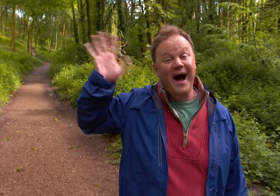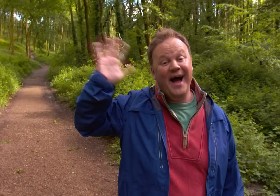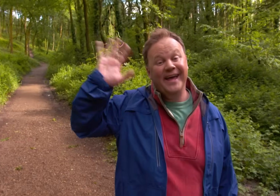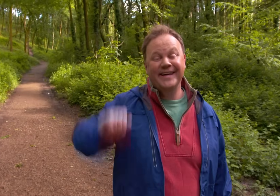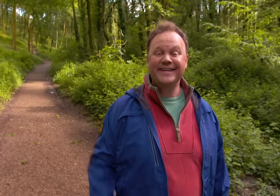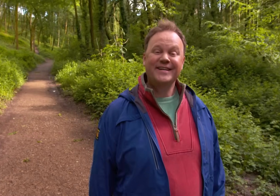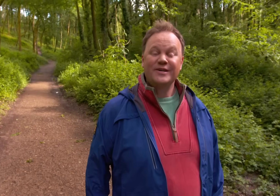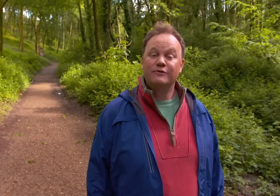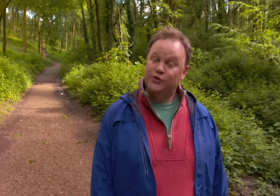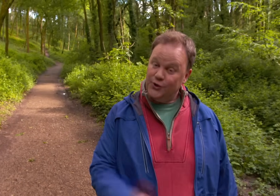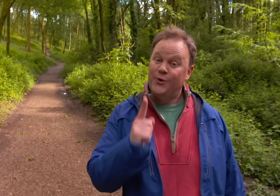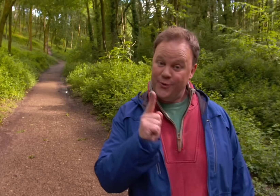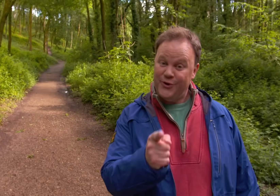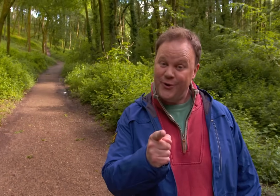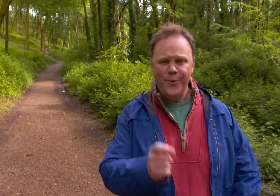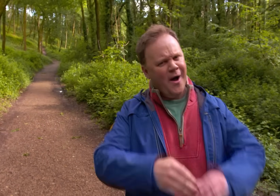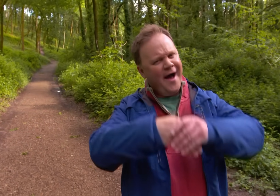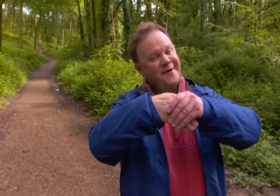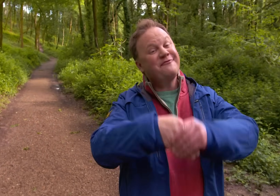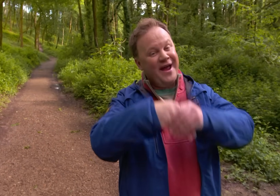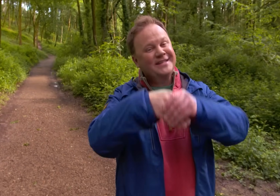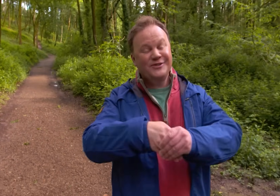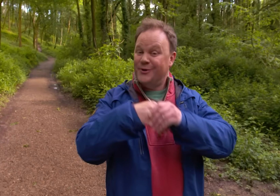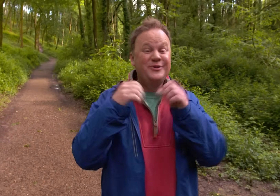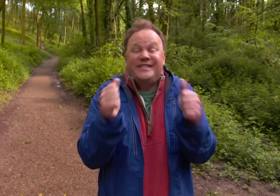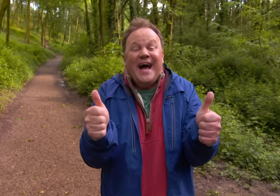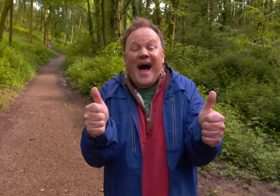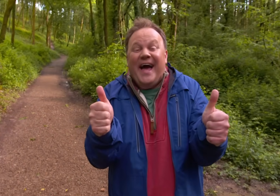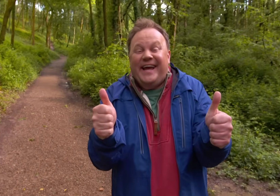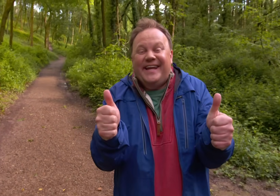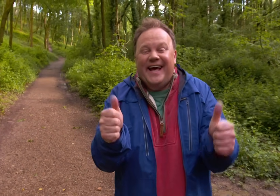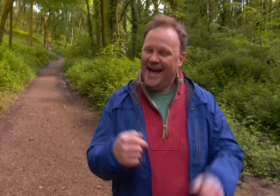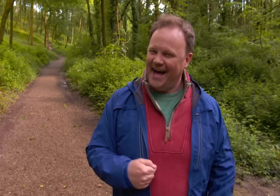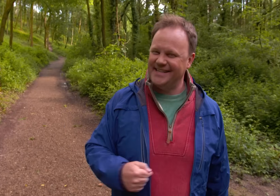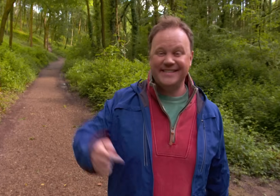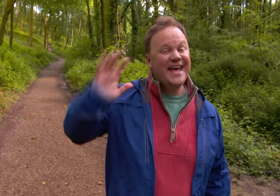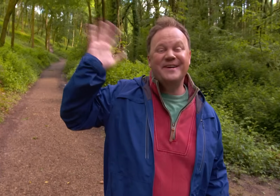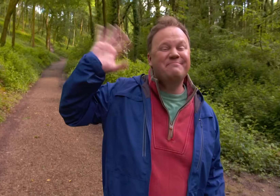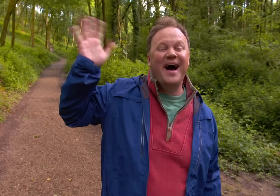goodbye to you, our friends who shine. I say goodbye,